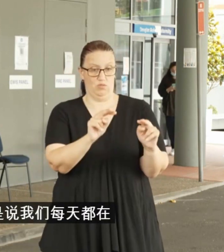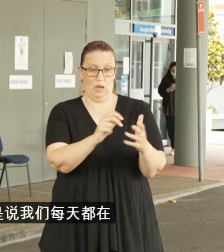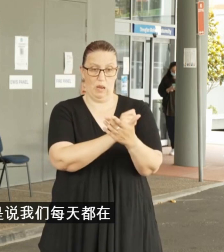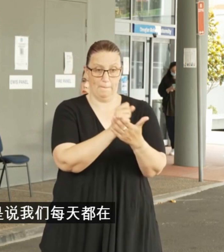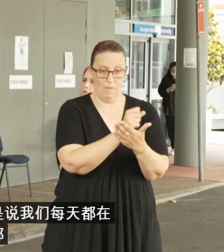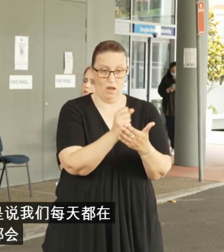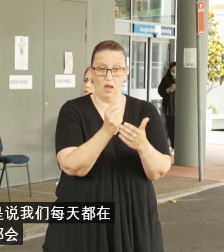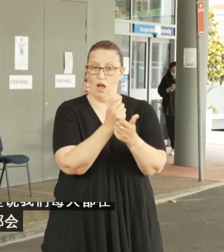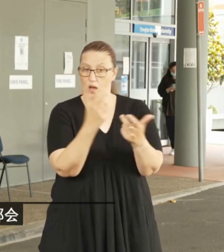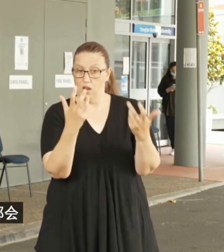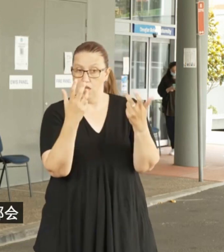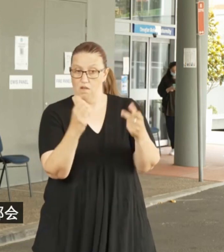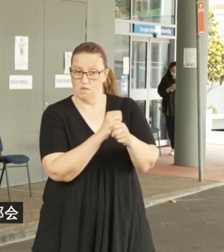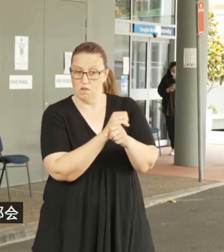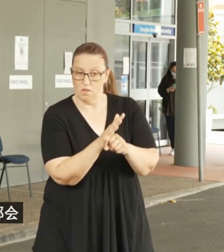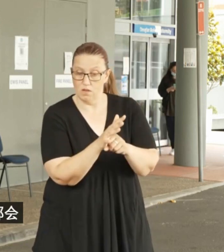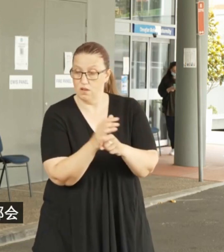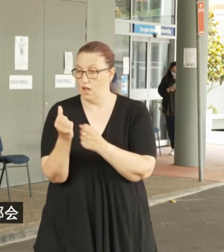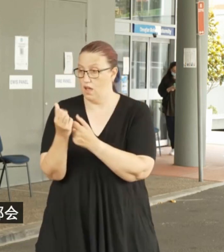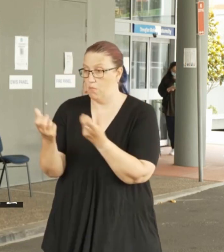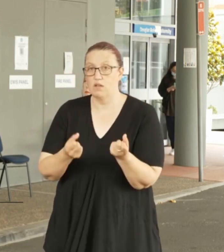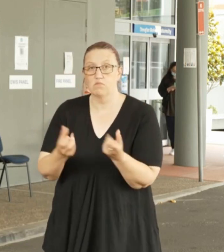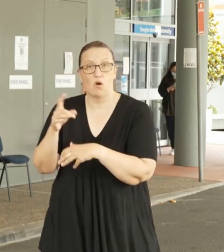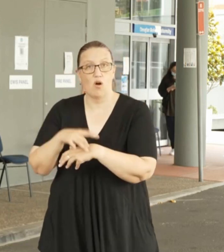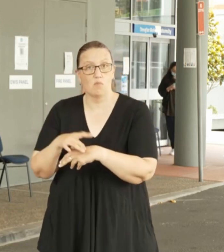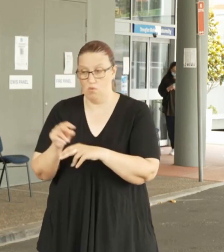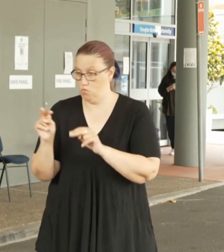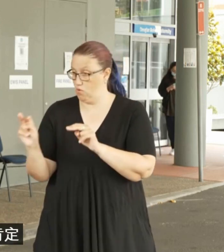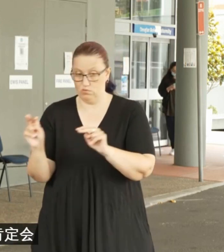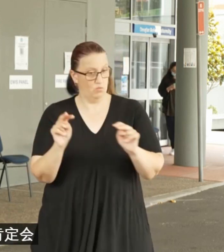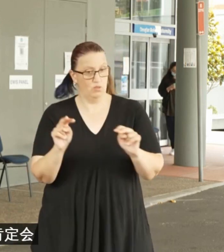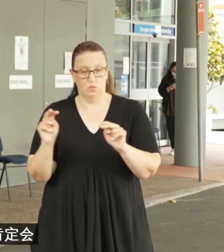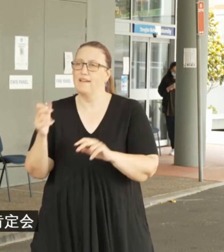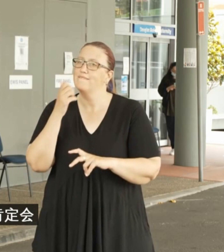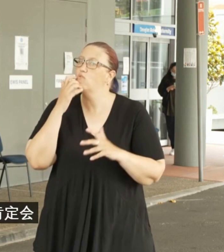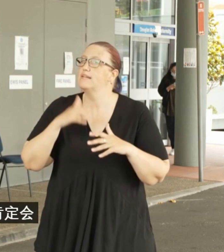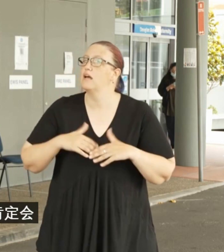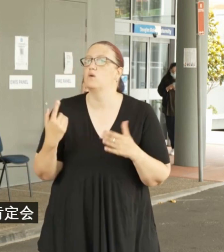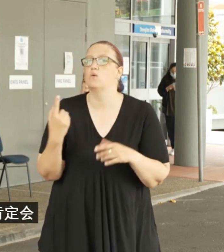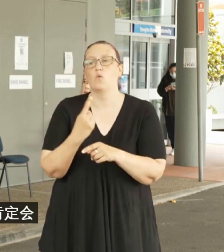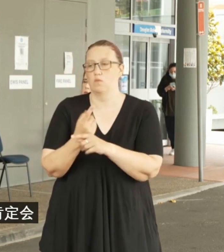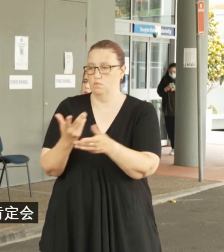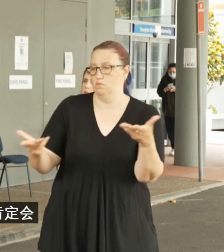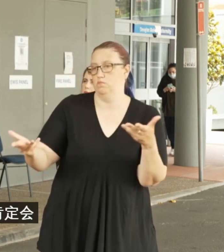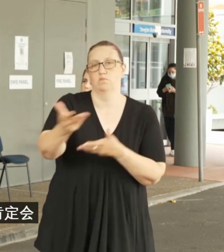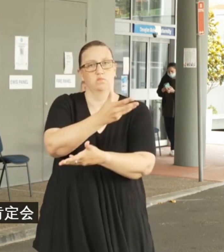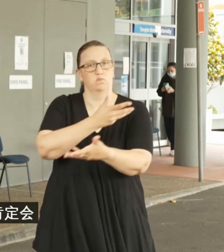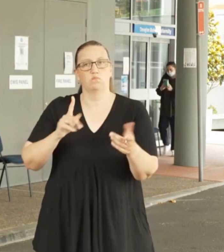talk daily. I think we probably talk multiple times a day about those issues, and we're certainly very closely